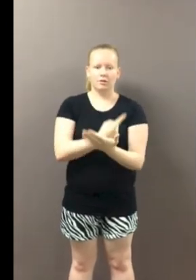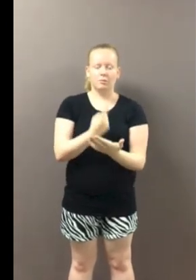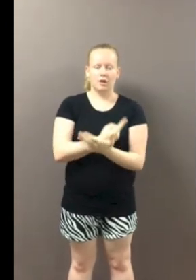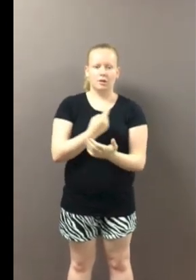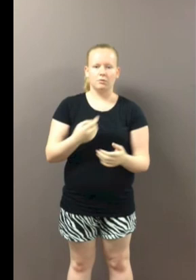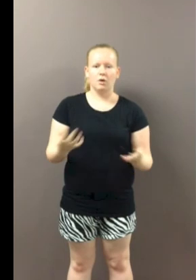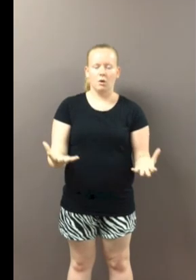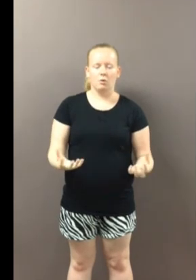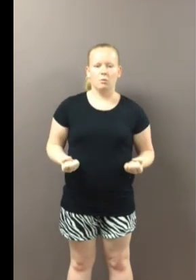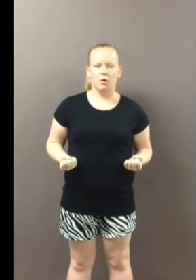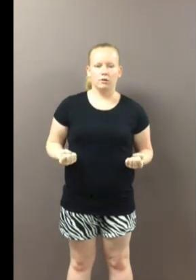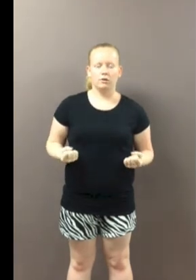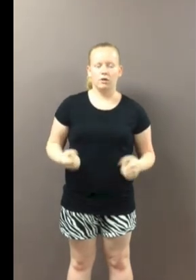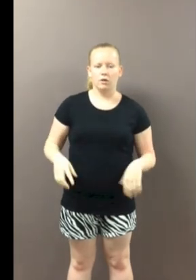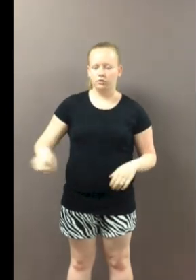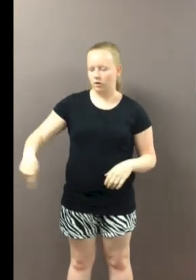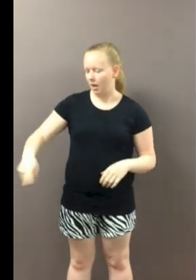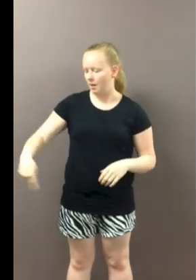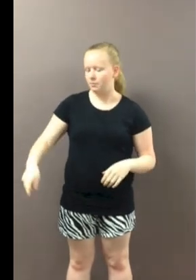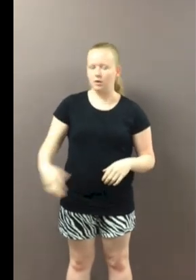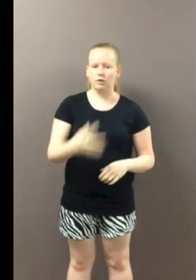curl up in their beds and go to sleep.